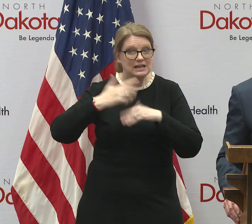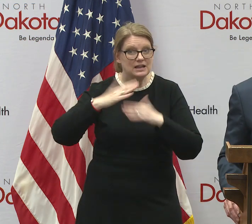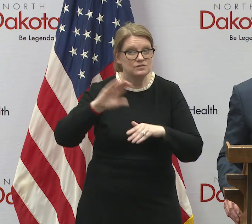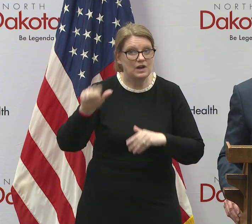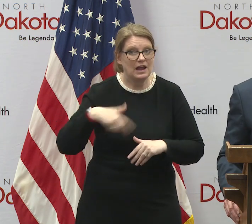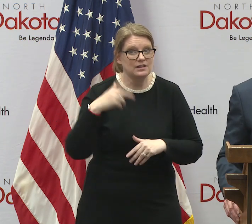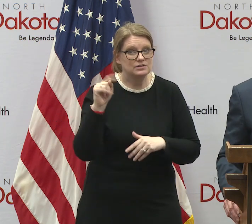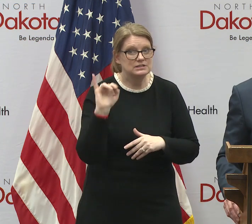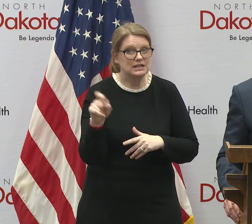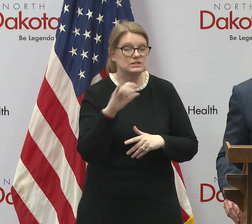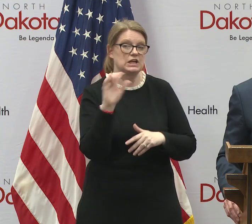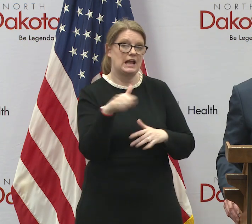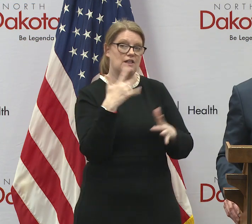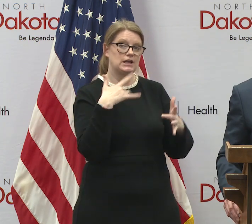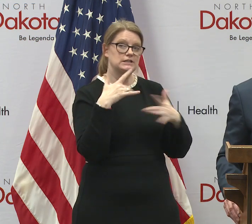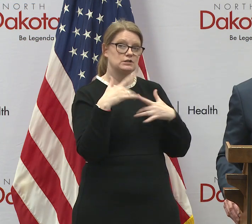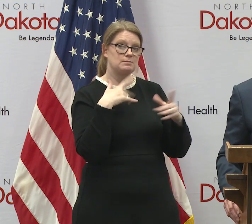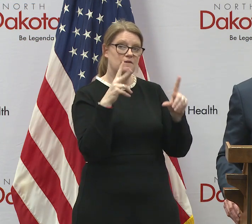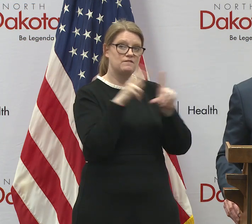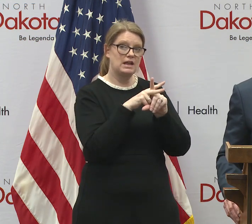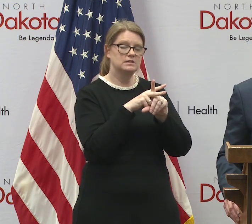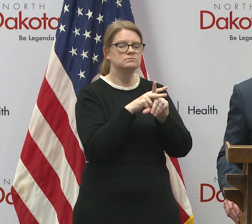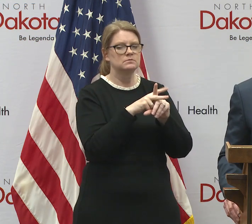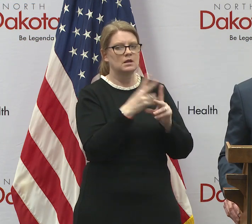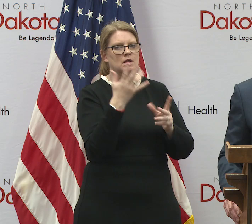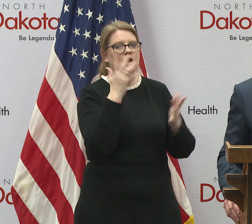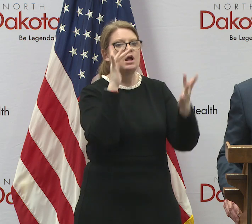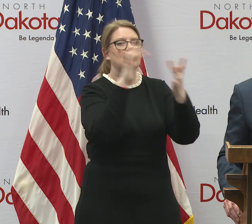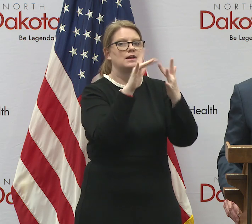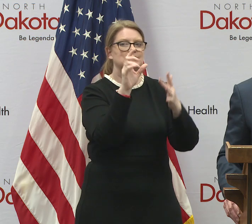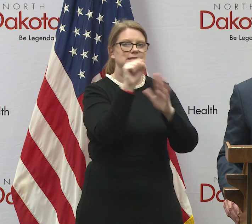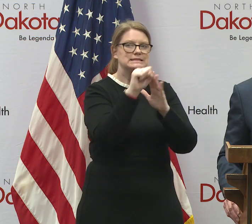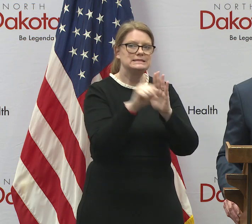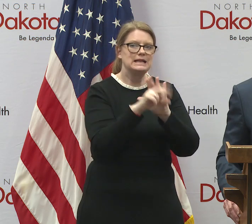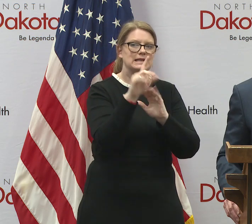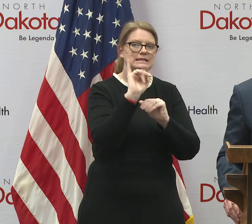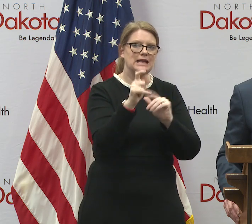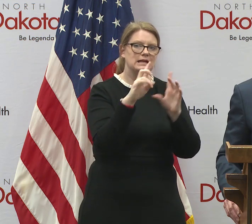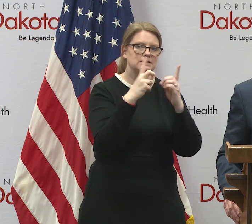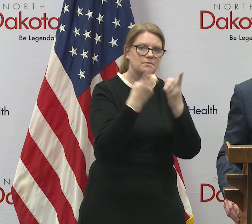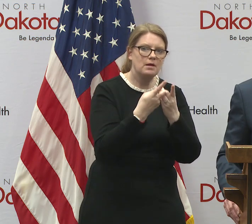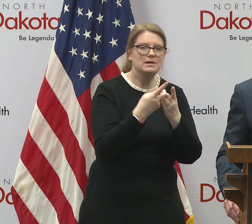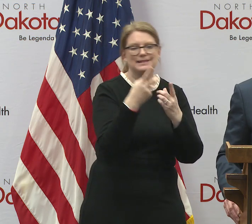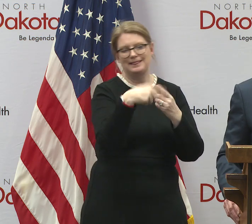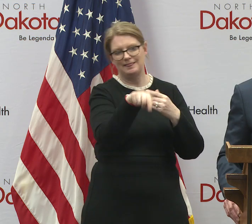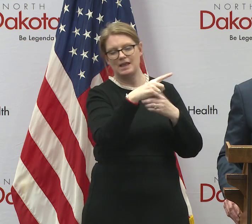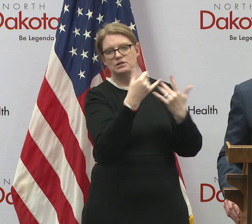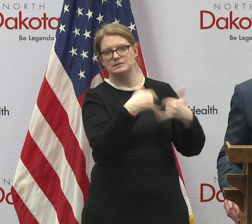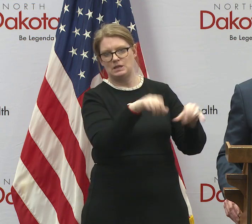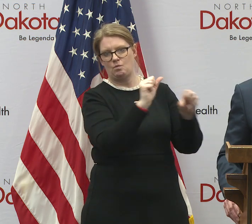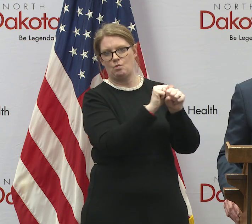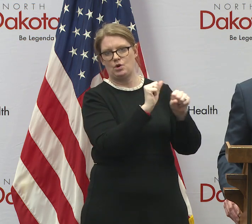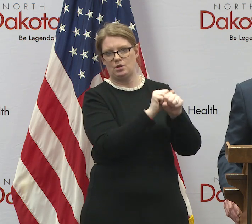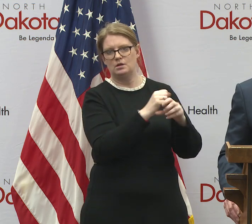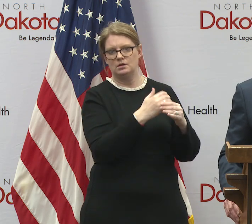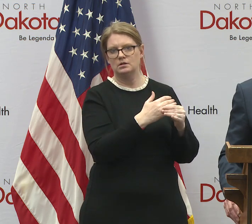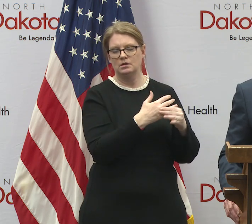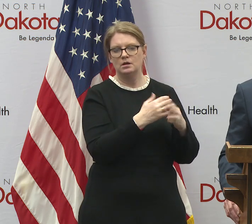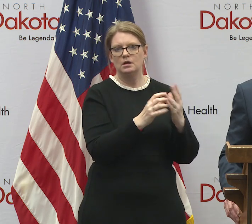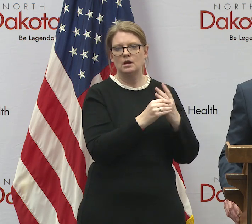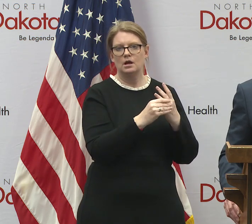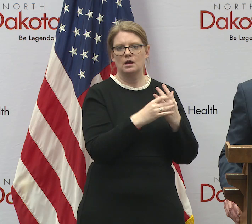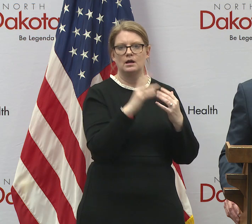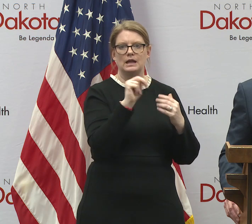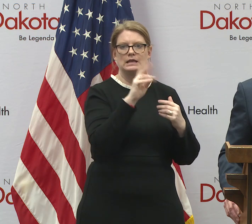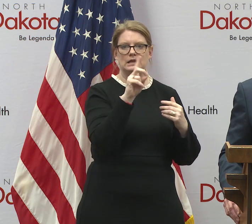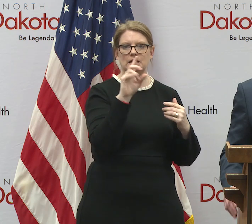taxes or other concerns about filings, you can still contact the state tax department. They're still working. You can find guidance on their website,